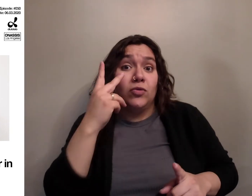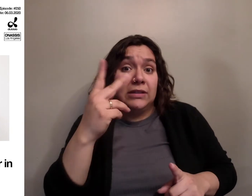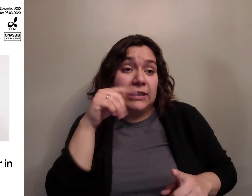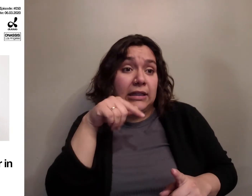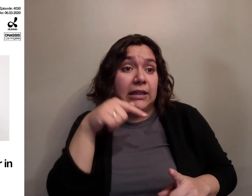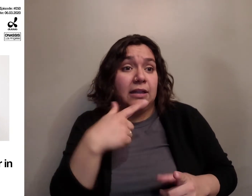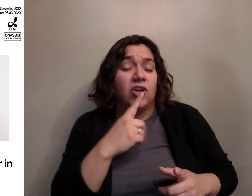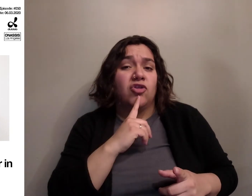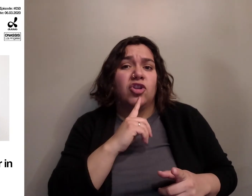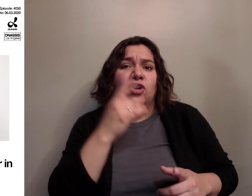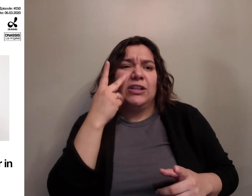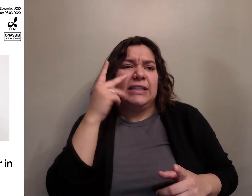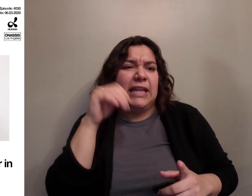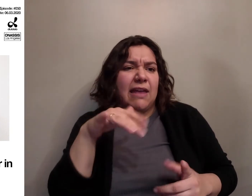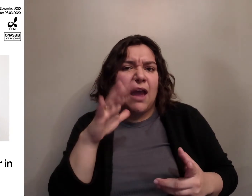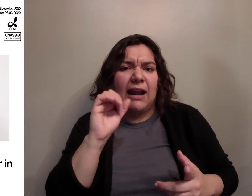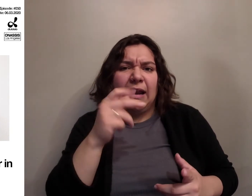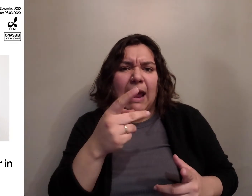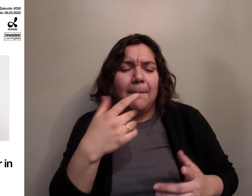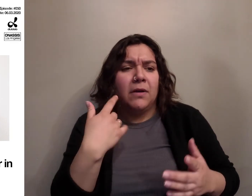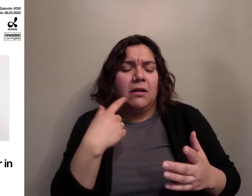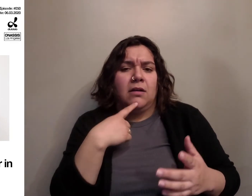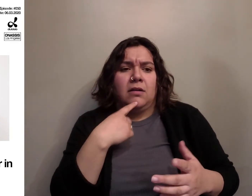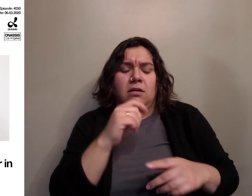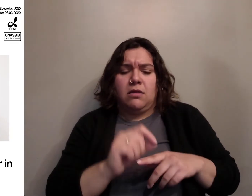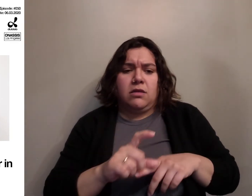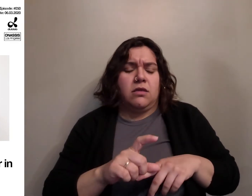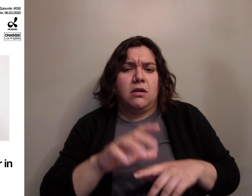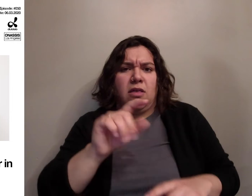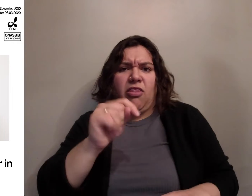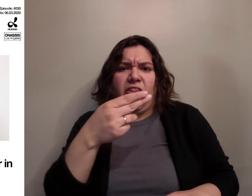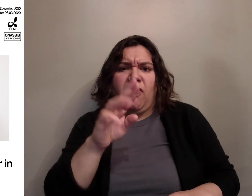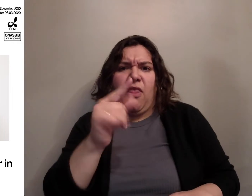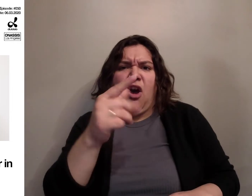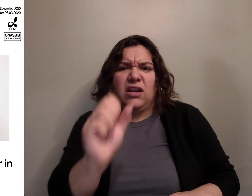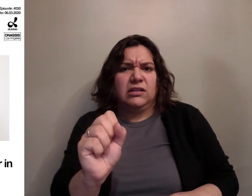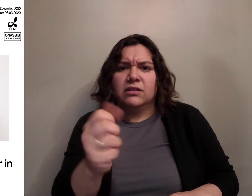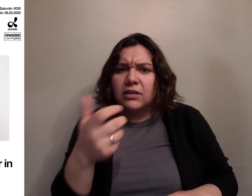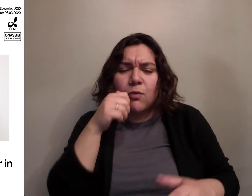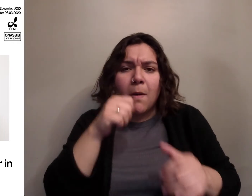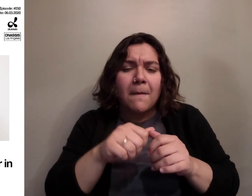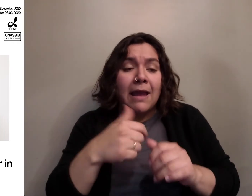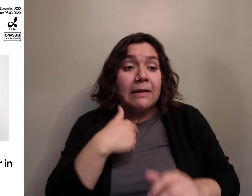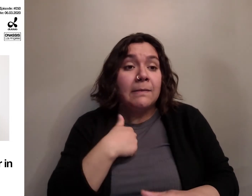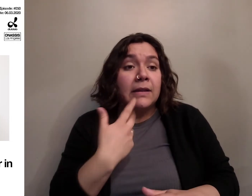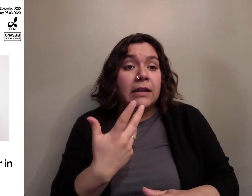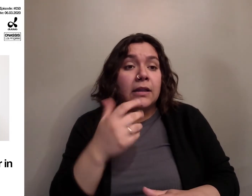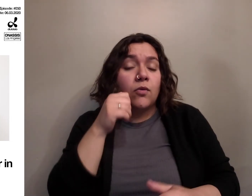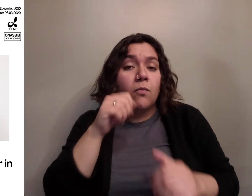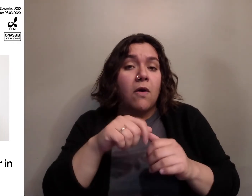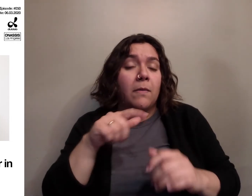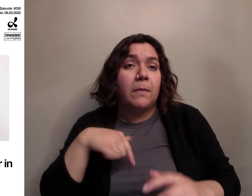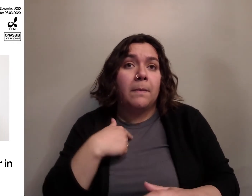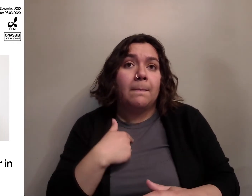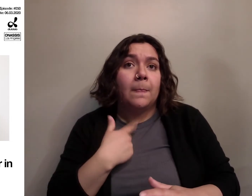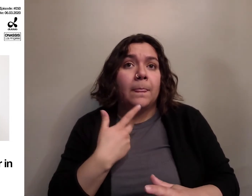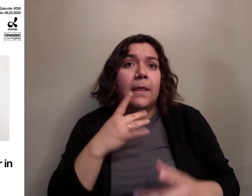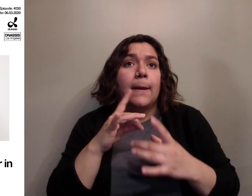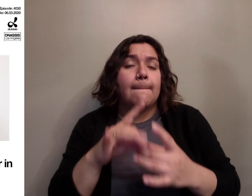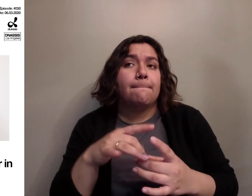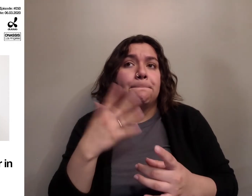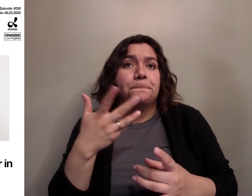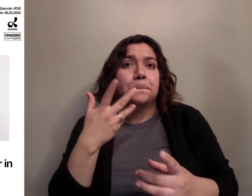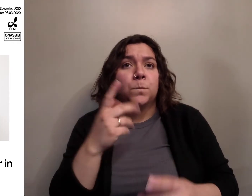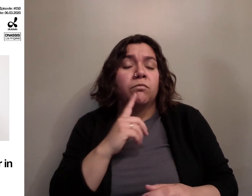What comes to your mind when you see such a cap? thugs. I mean, it seems. I mean,